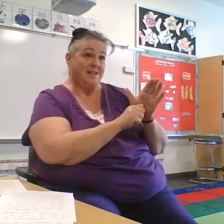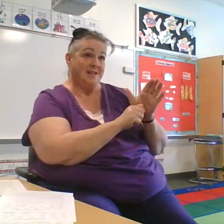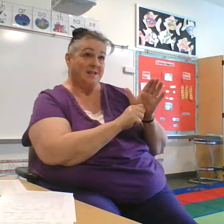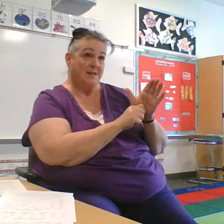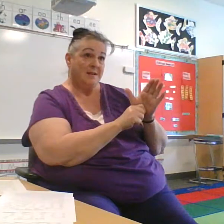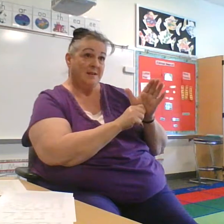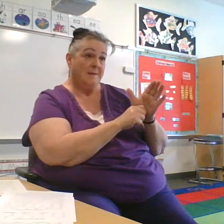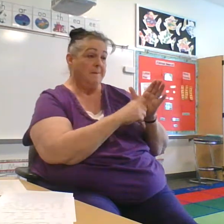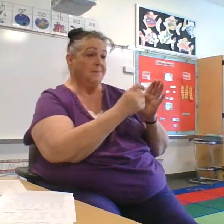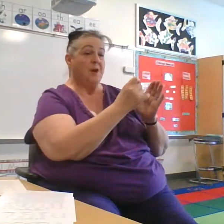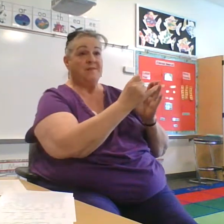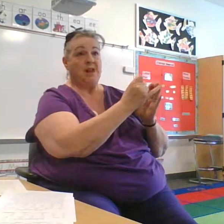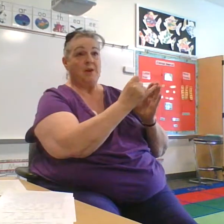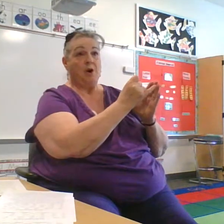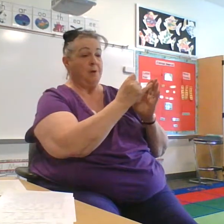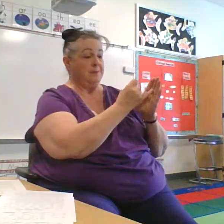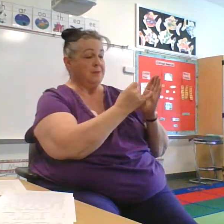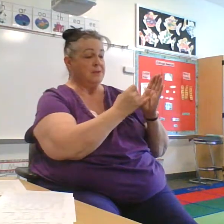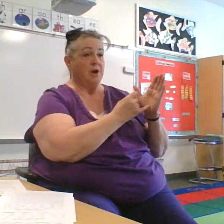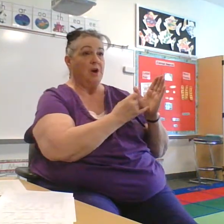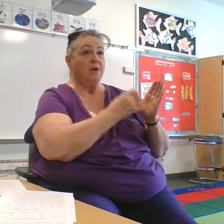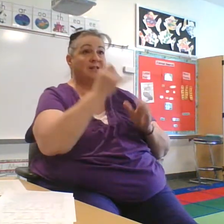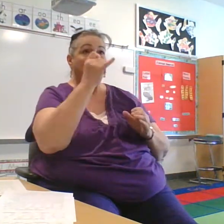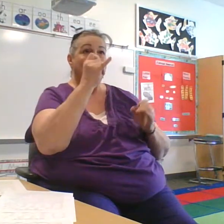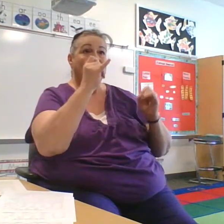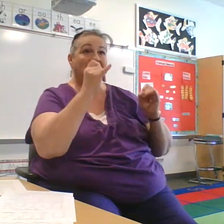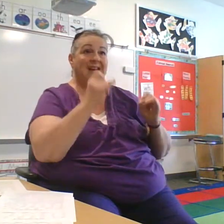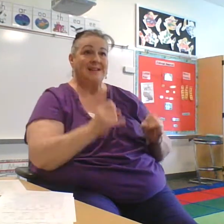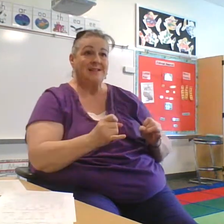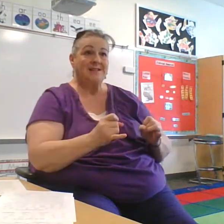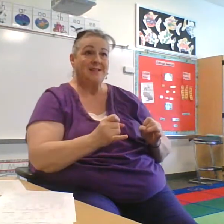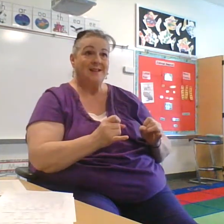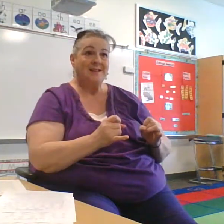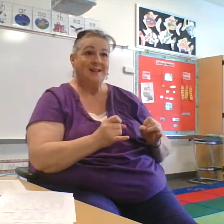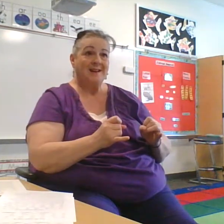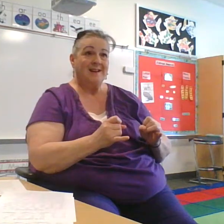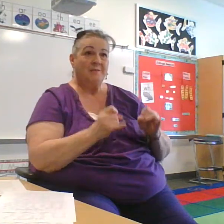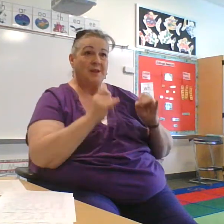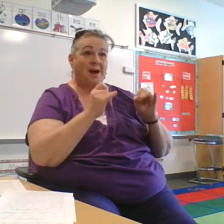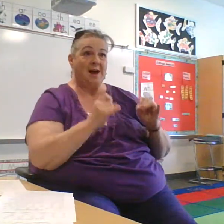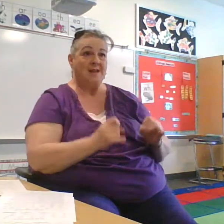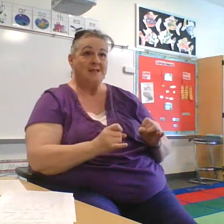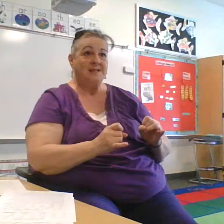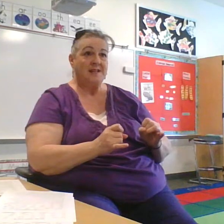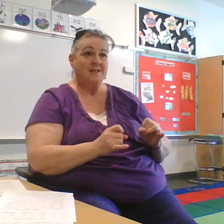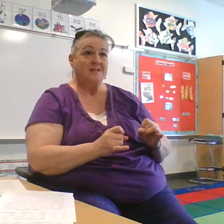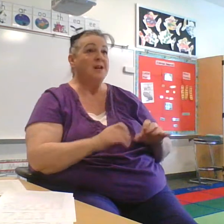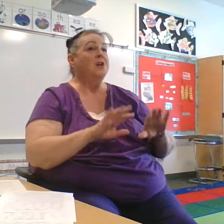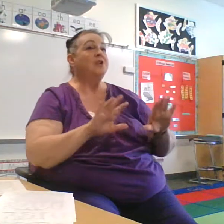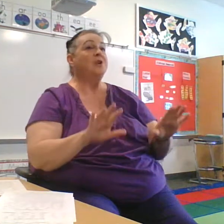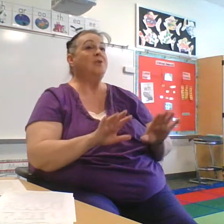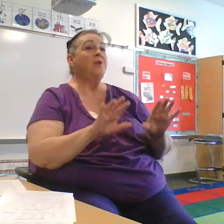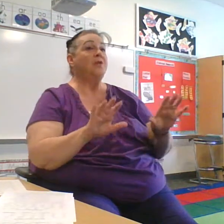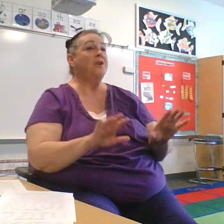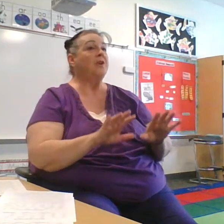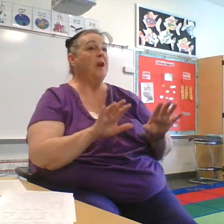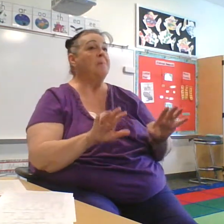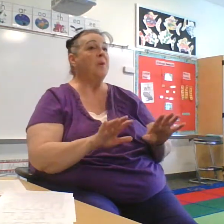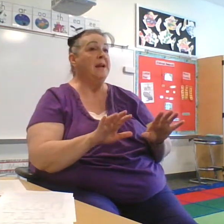student. You haven't had art, but this is art, ist, with eyes is ist. Okay. So there are a lot more endings.